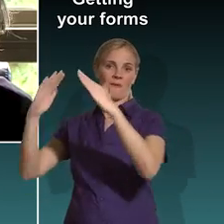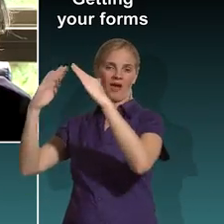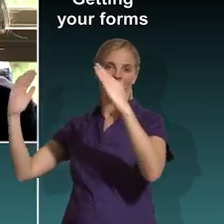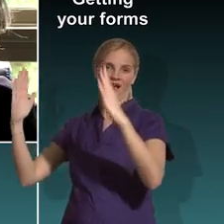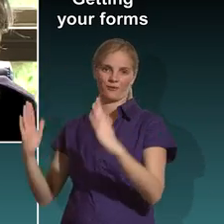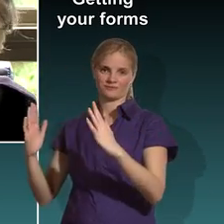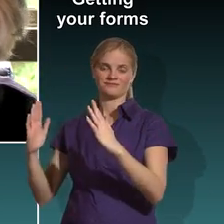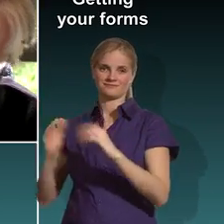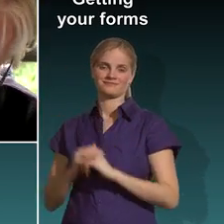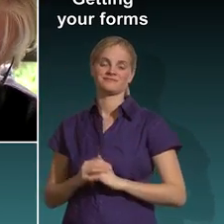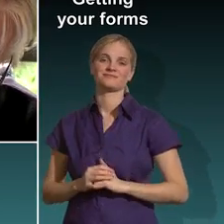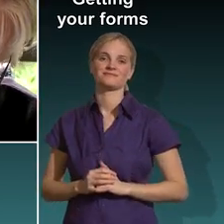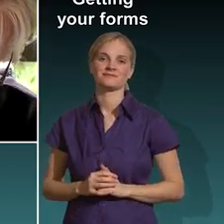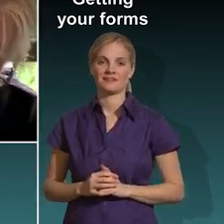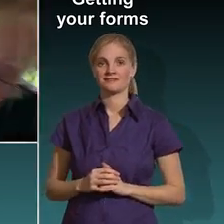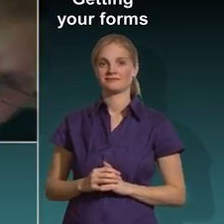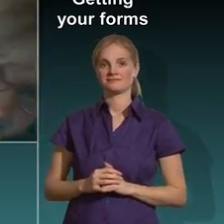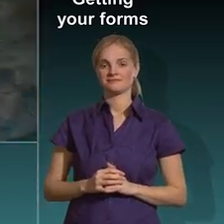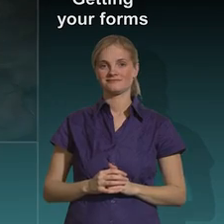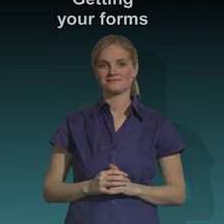and the brown form is for the household.